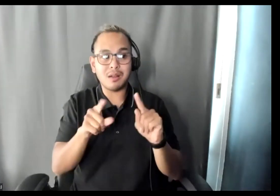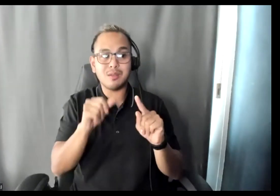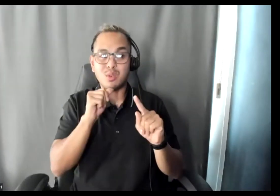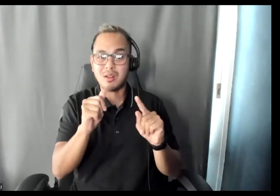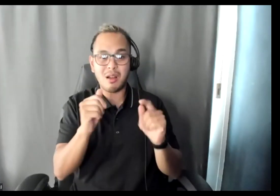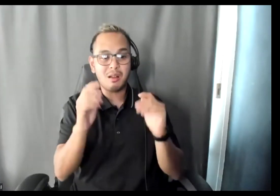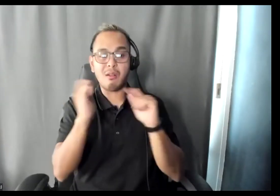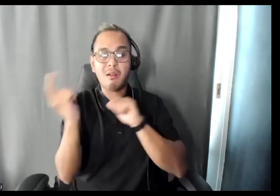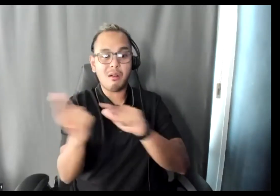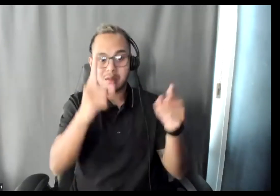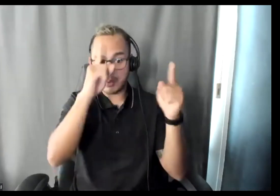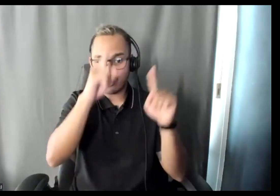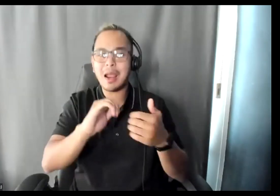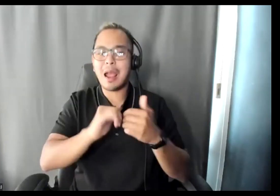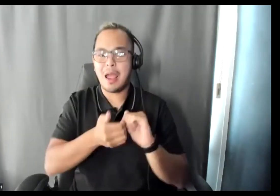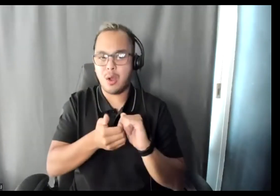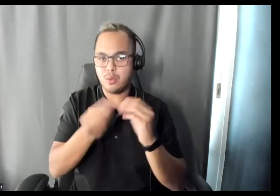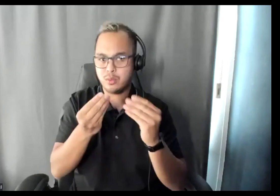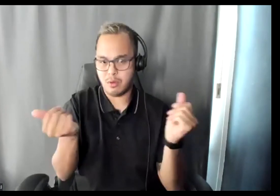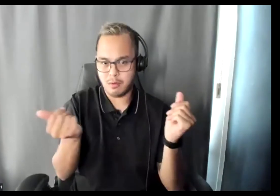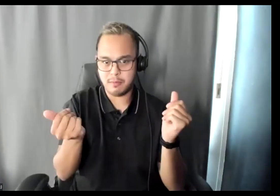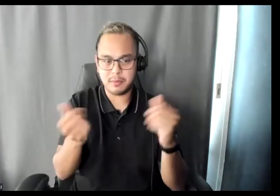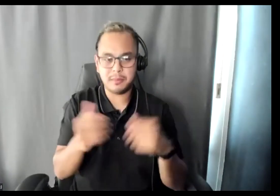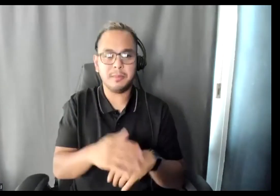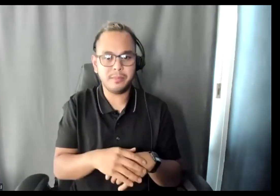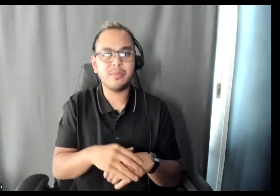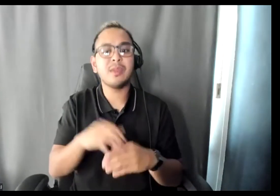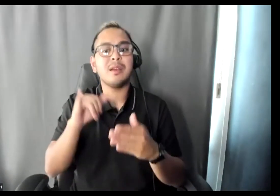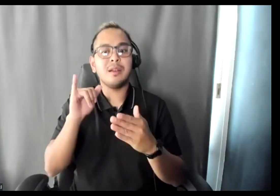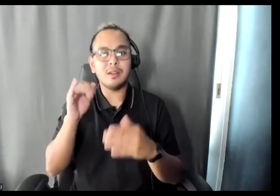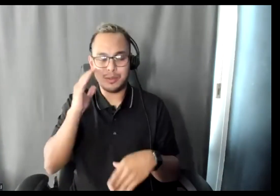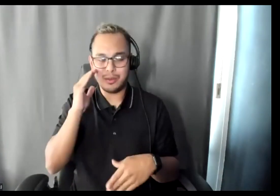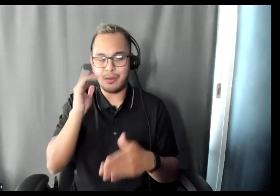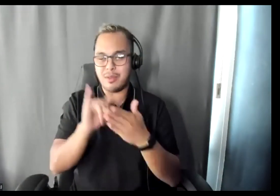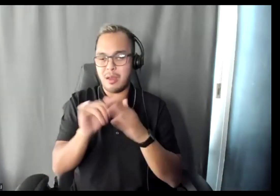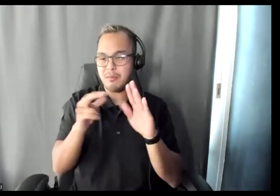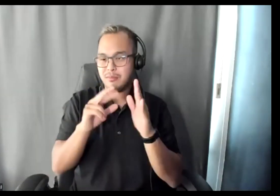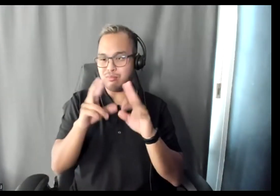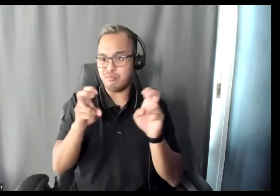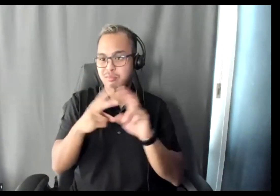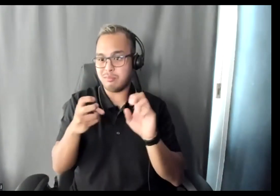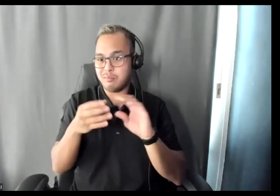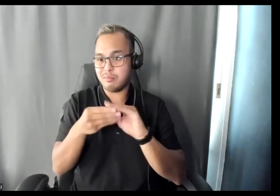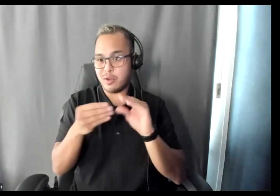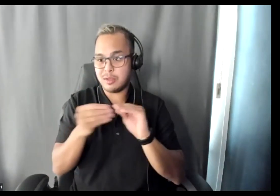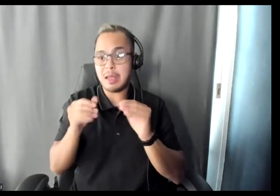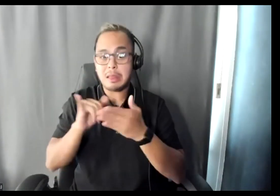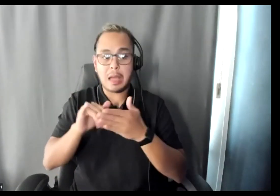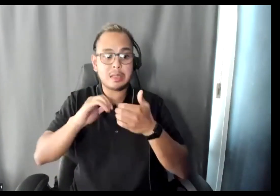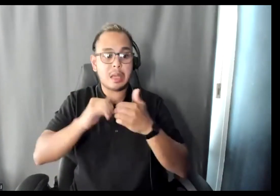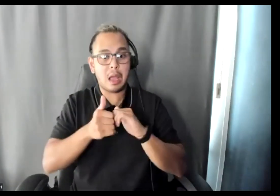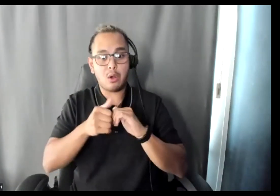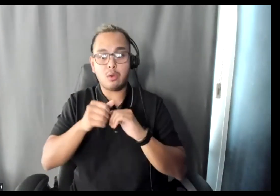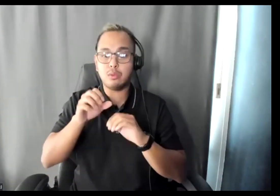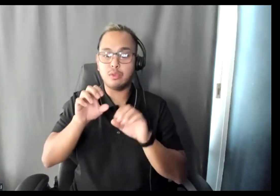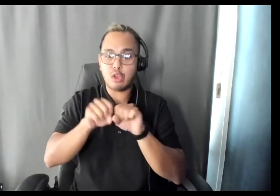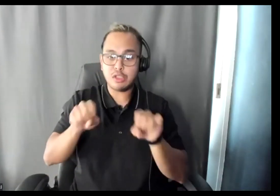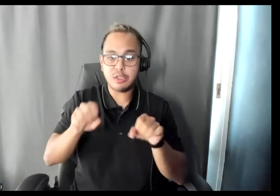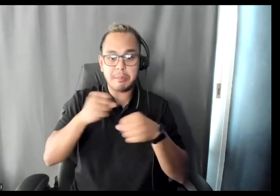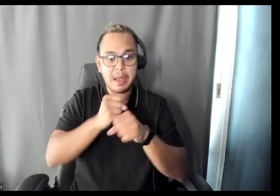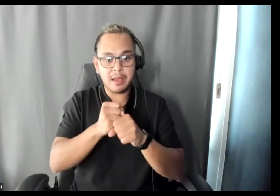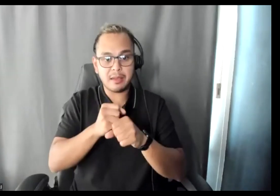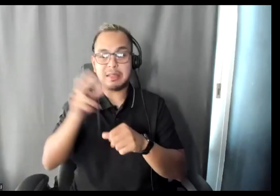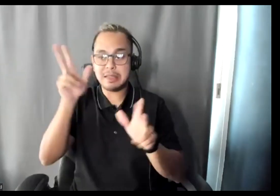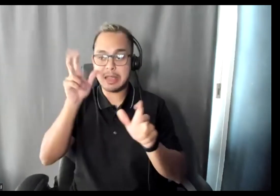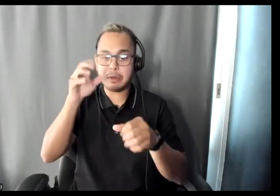it, right? The solutions are the piece that, that's where the sausage gets made, and that's where the devil is in the details. And so I